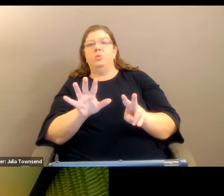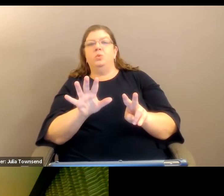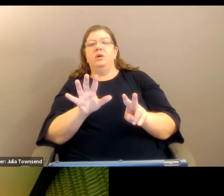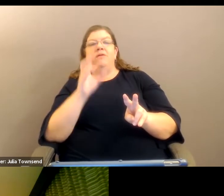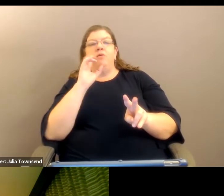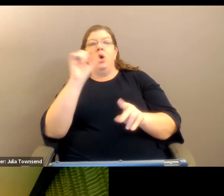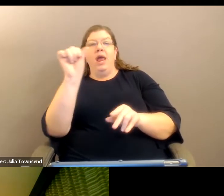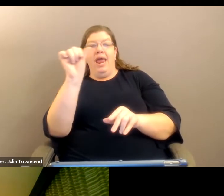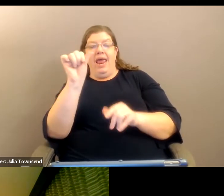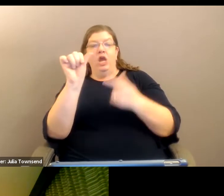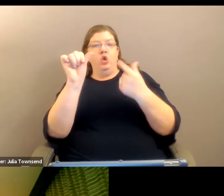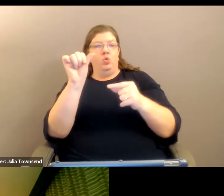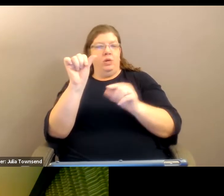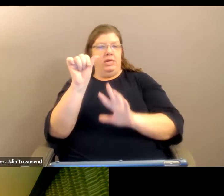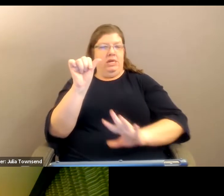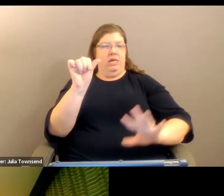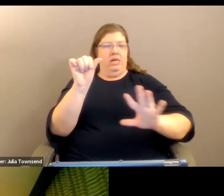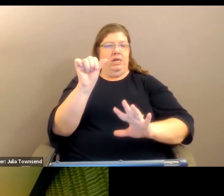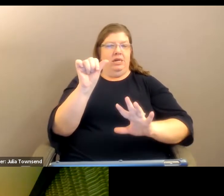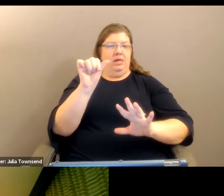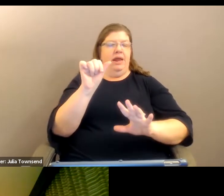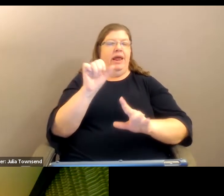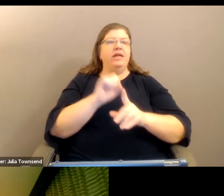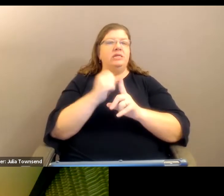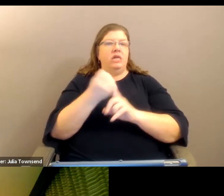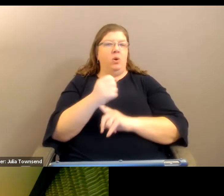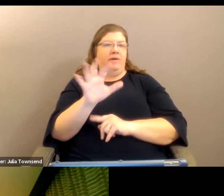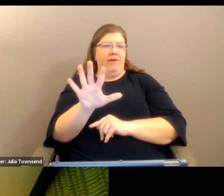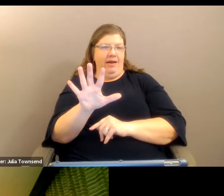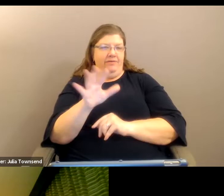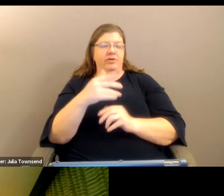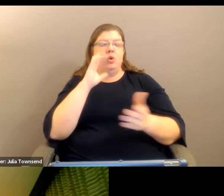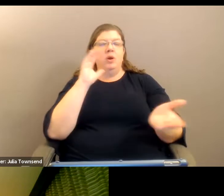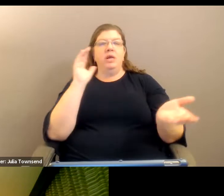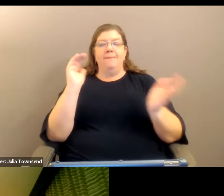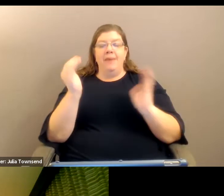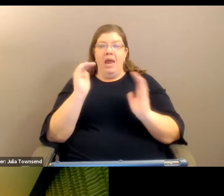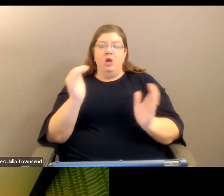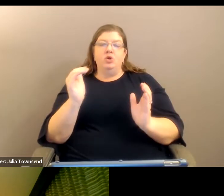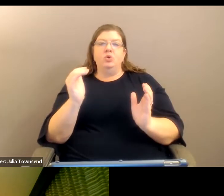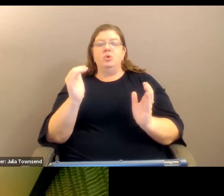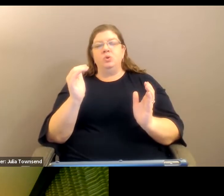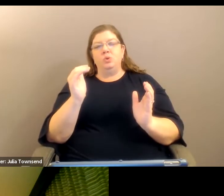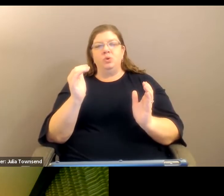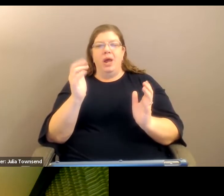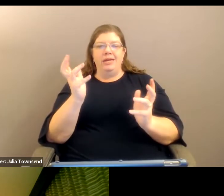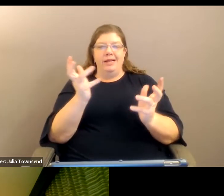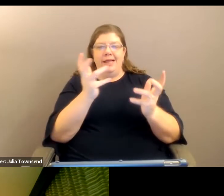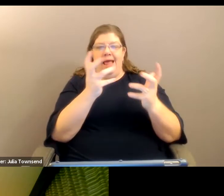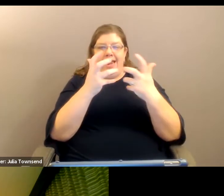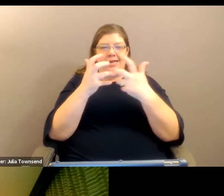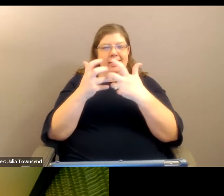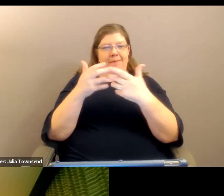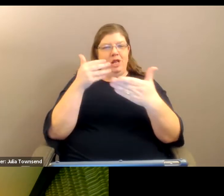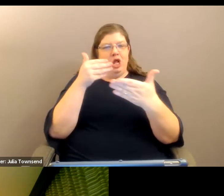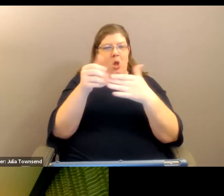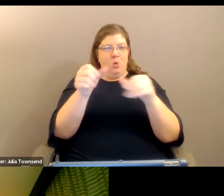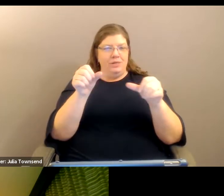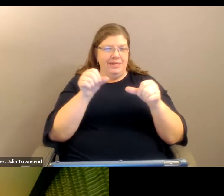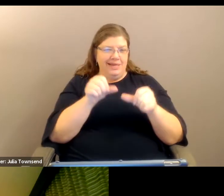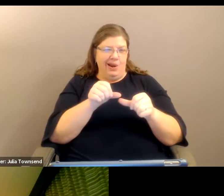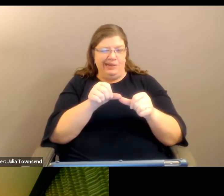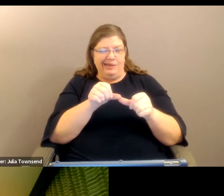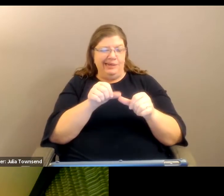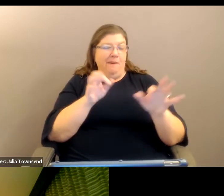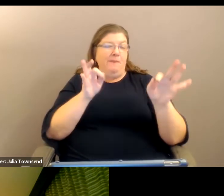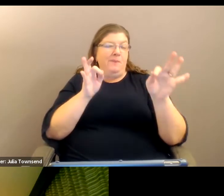and the green in scenario 5. And so when you're trying to just maybe line up the closest area, and it's obviously not going